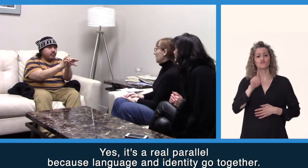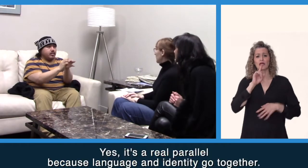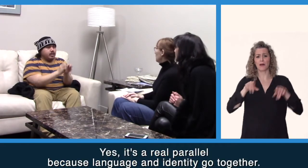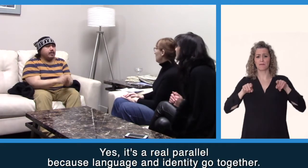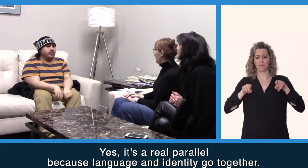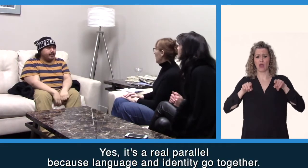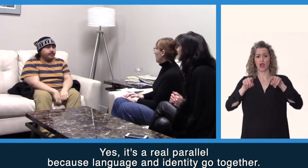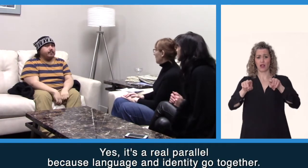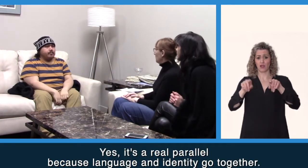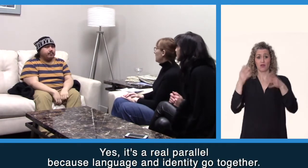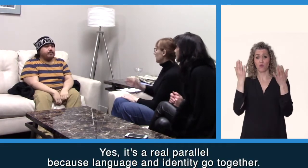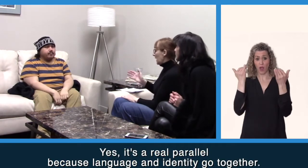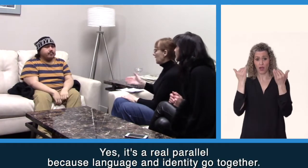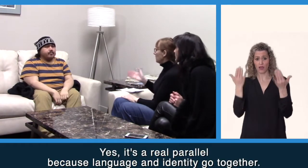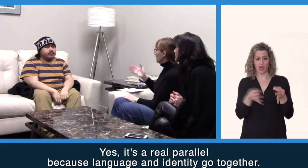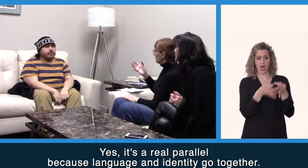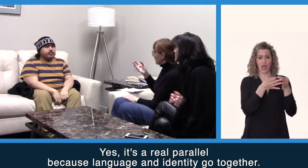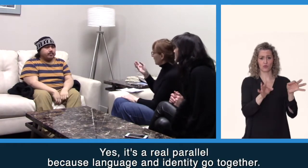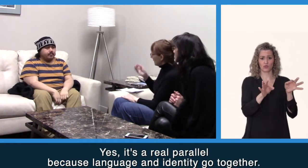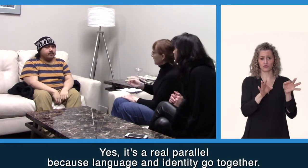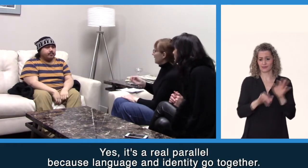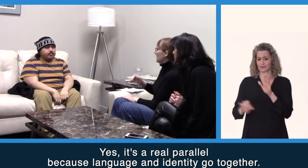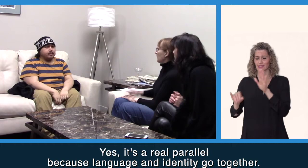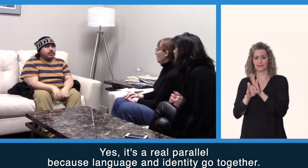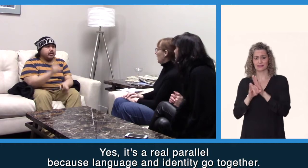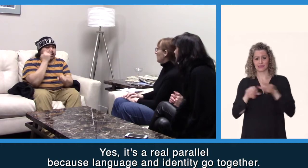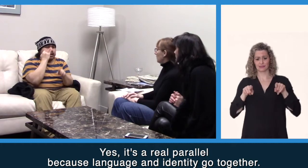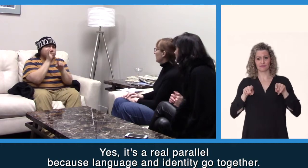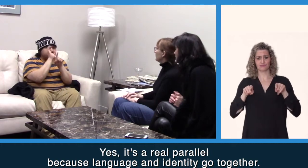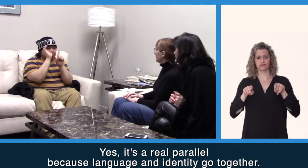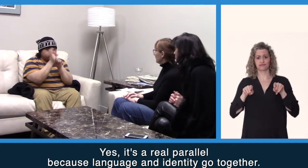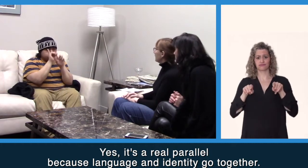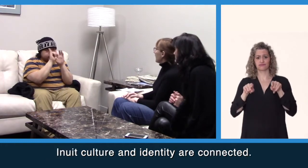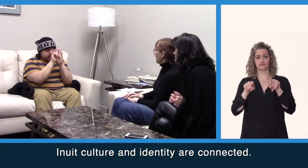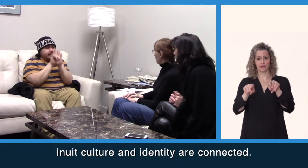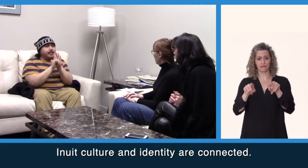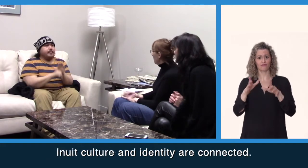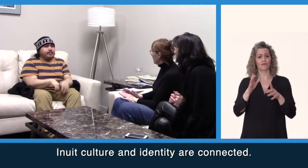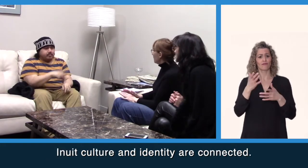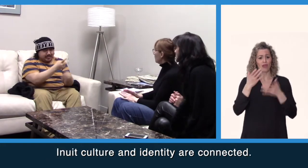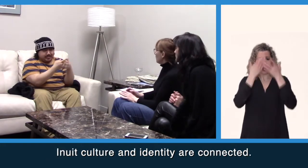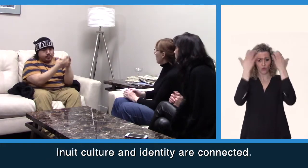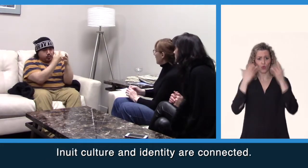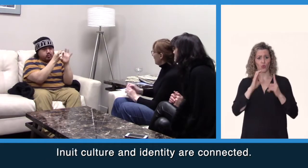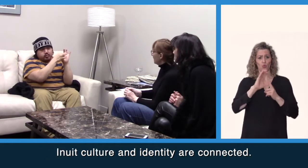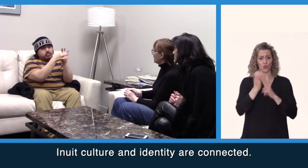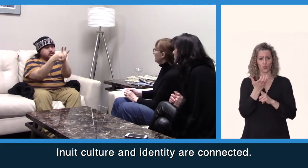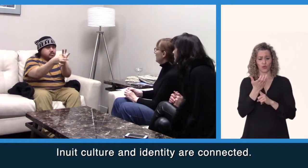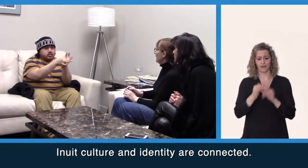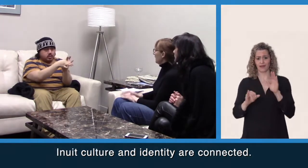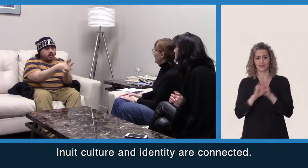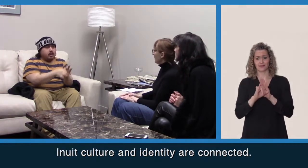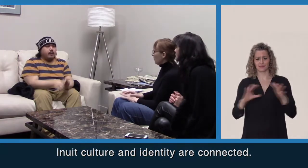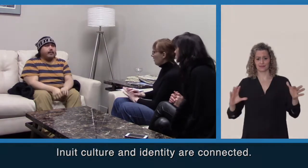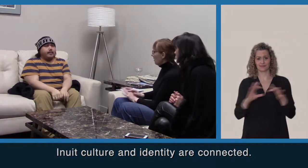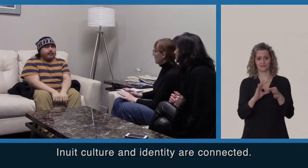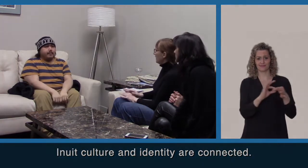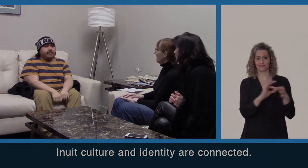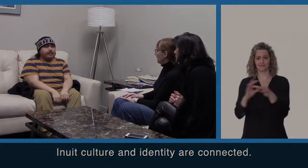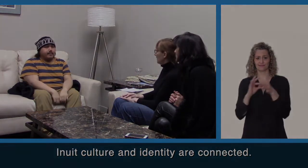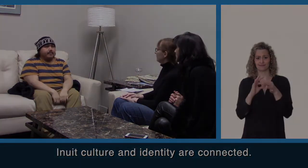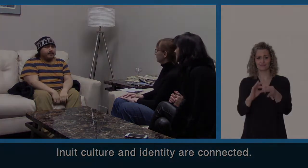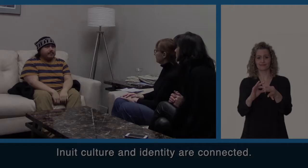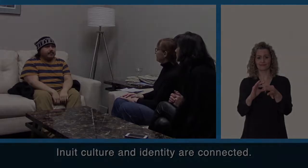Yes, yeah, it's a real parallel because language and identity, they go together. And you know, with culture, our identity, they're